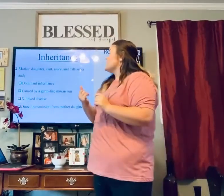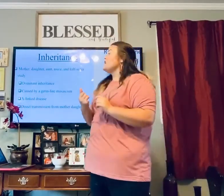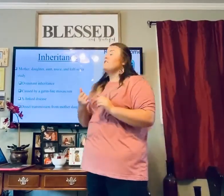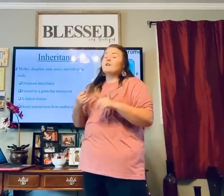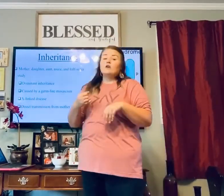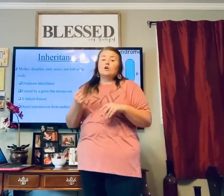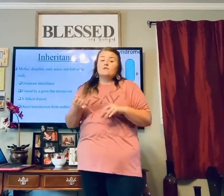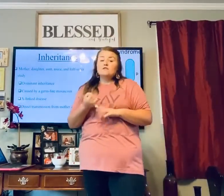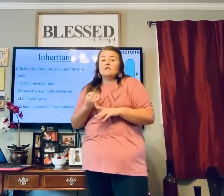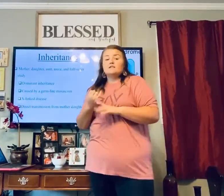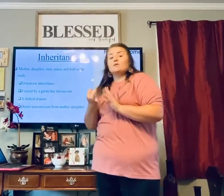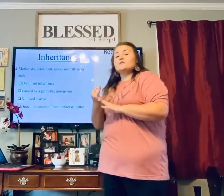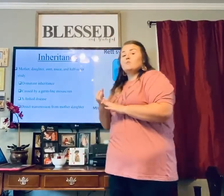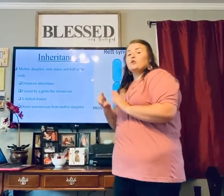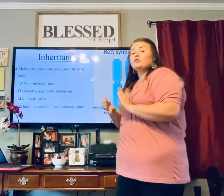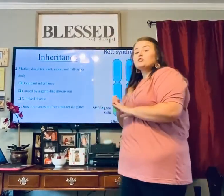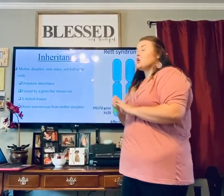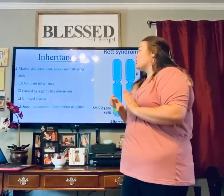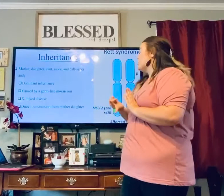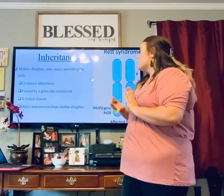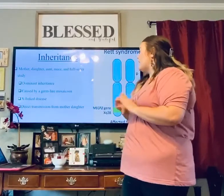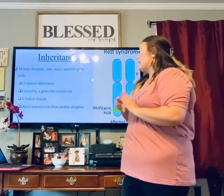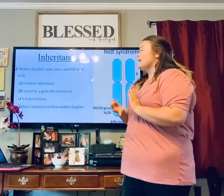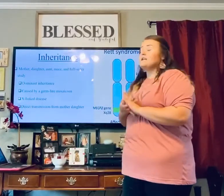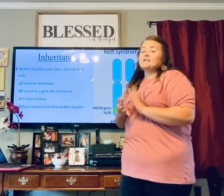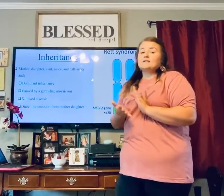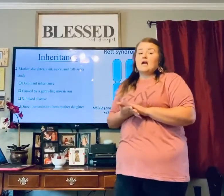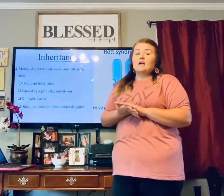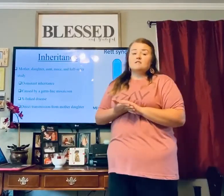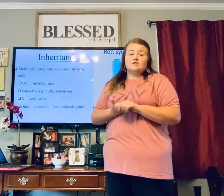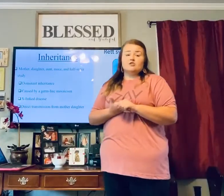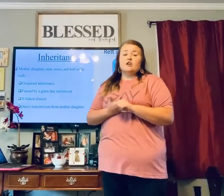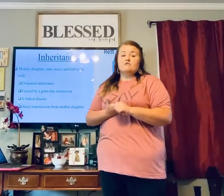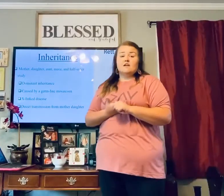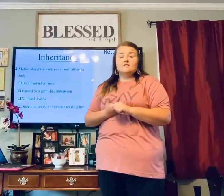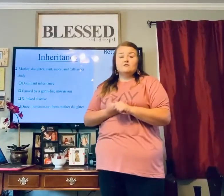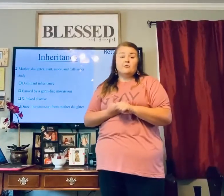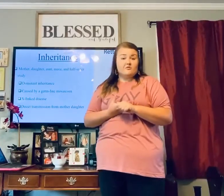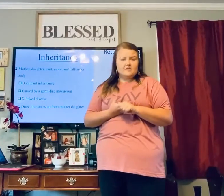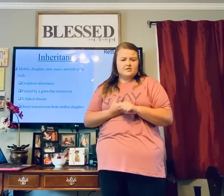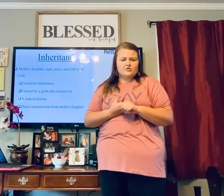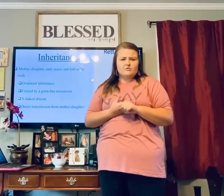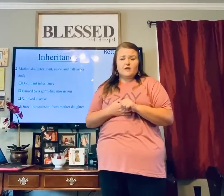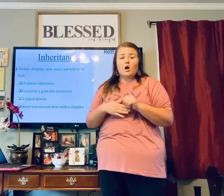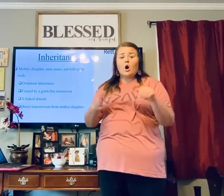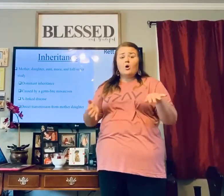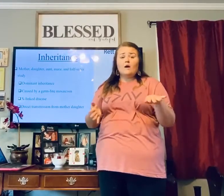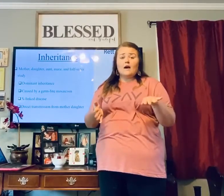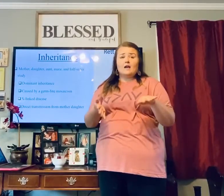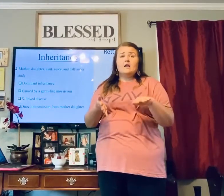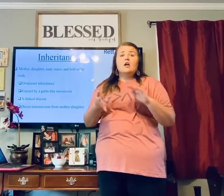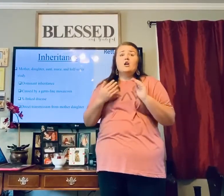she found overseas there was a mother, daughter, aunt, niece, and half-sister affected from Rett syndrome. They all had the